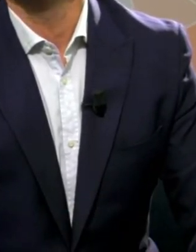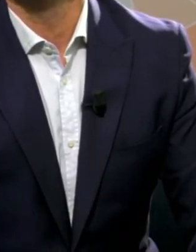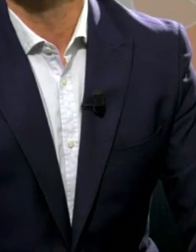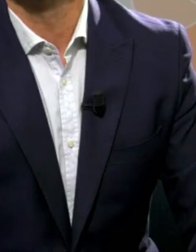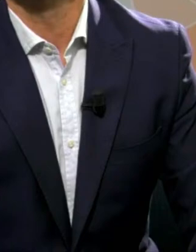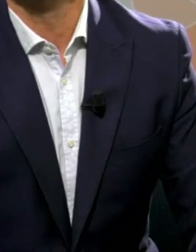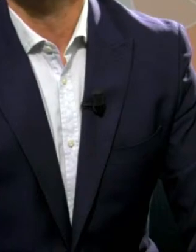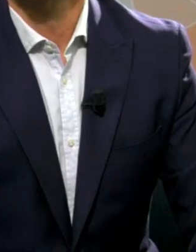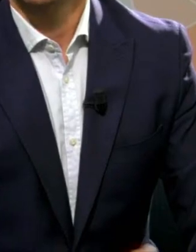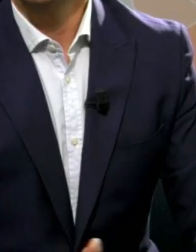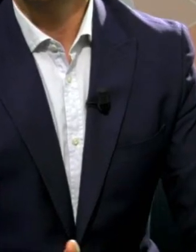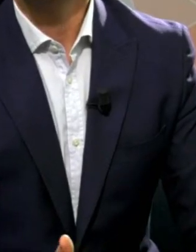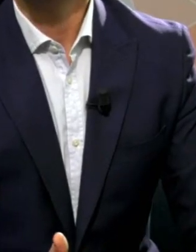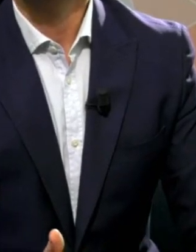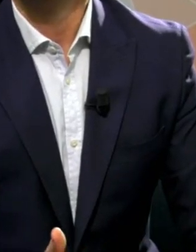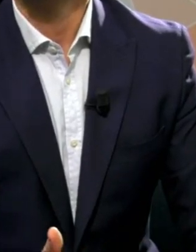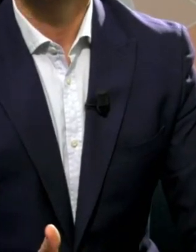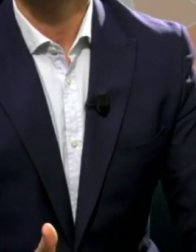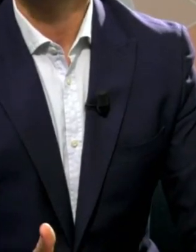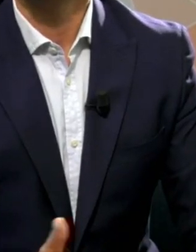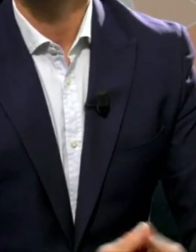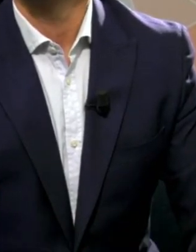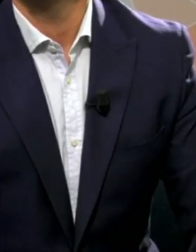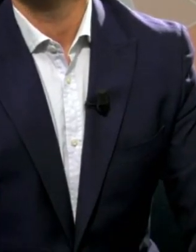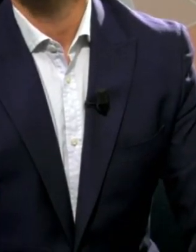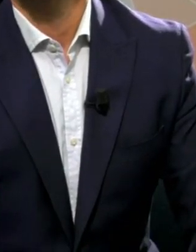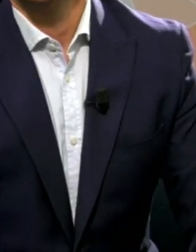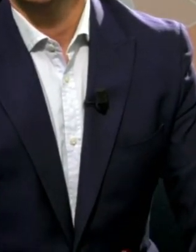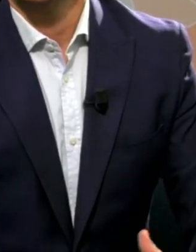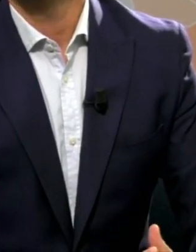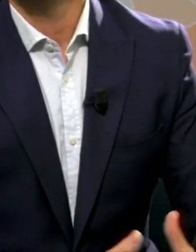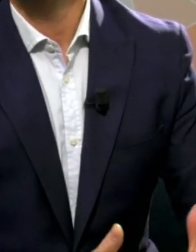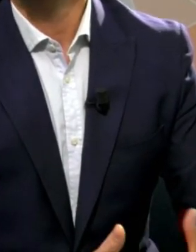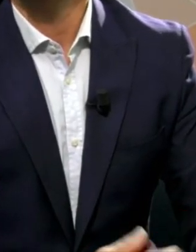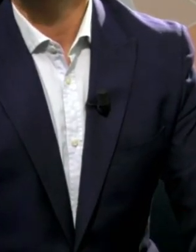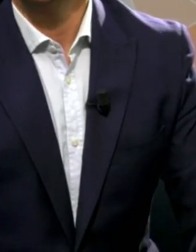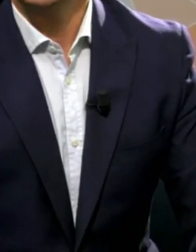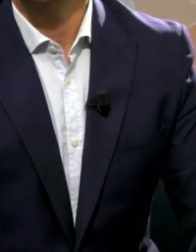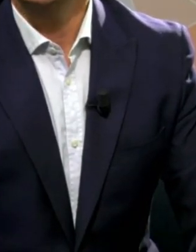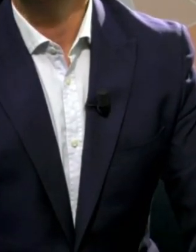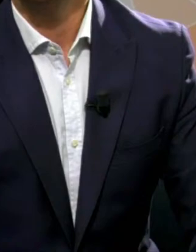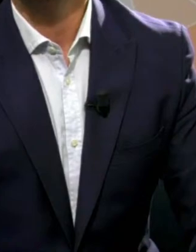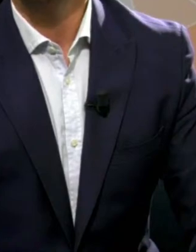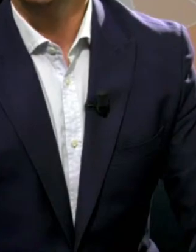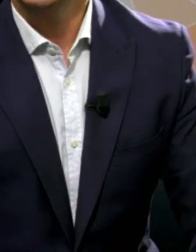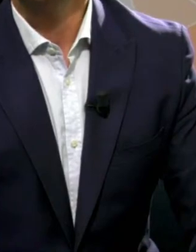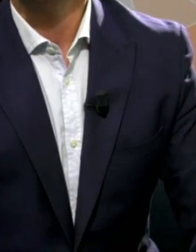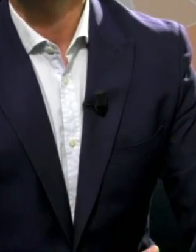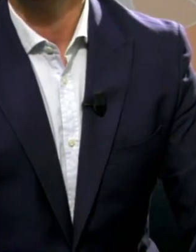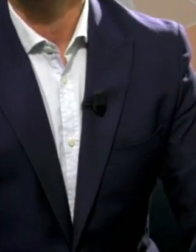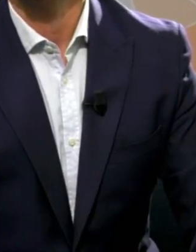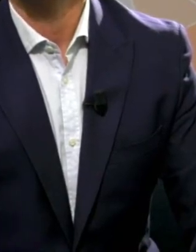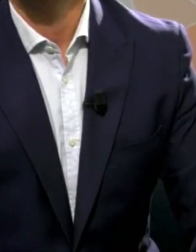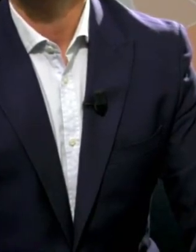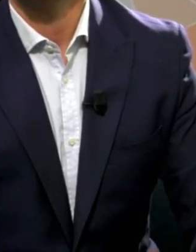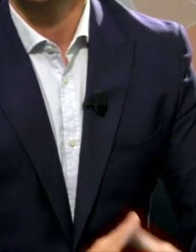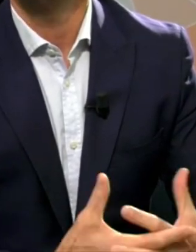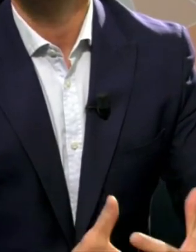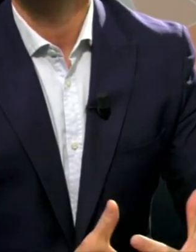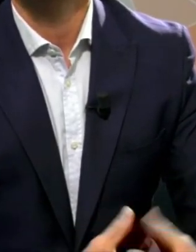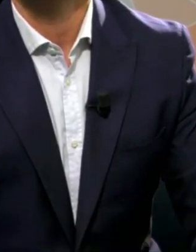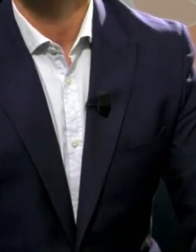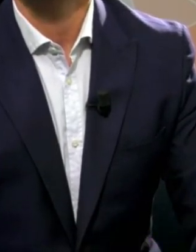humans. I can even support your experience. And in 2019, we announced that we would